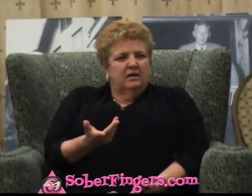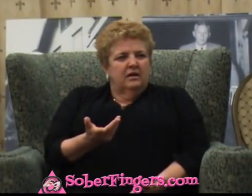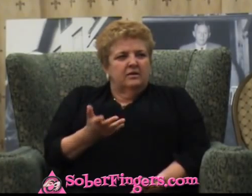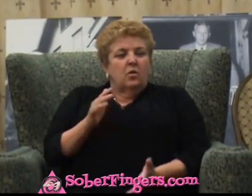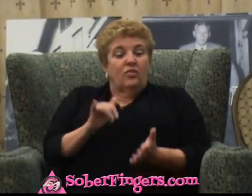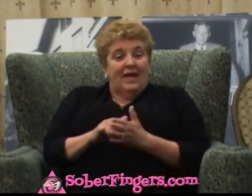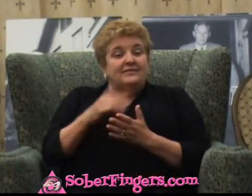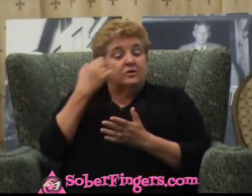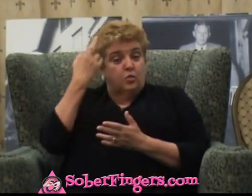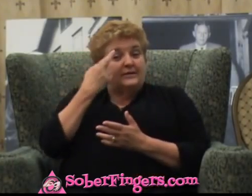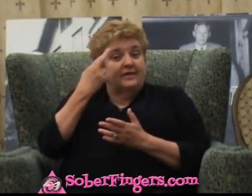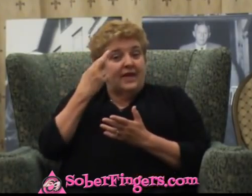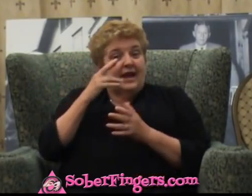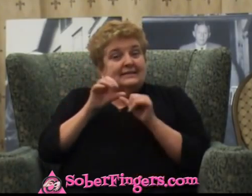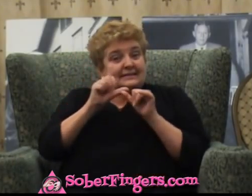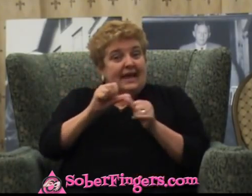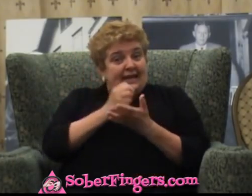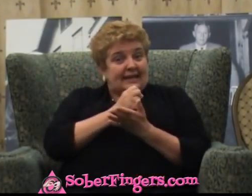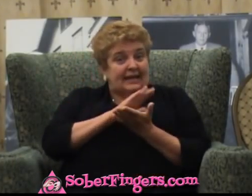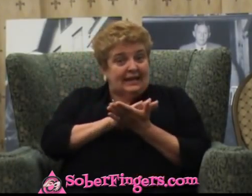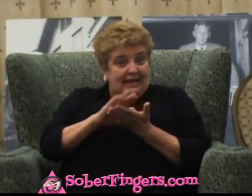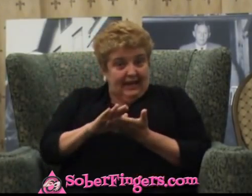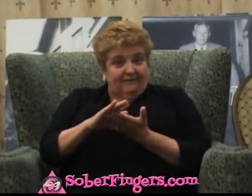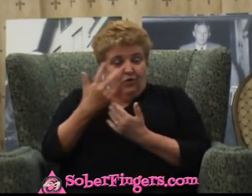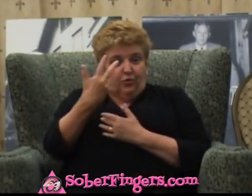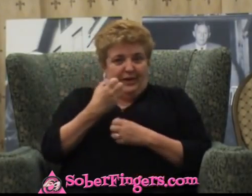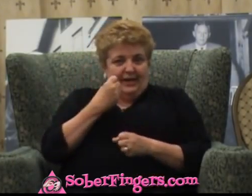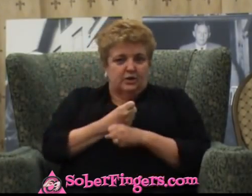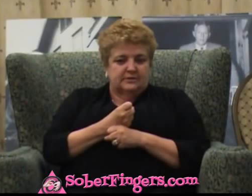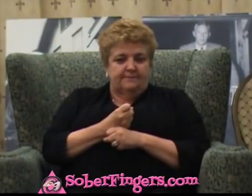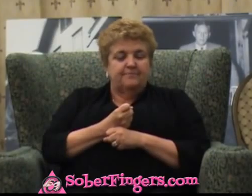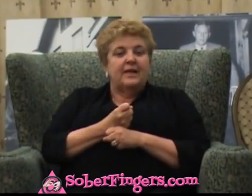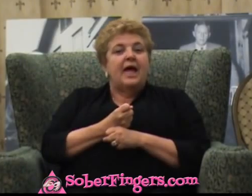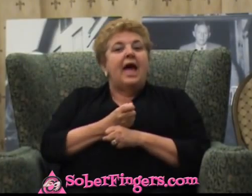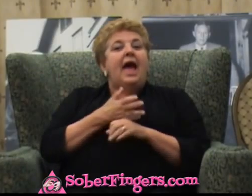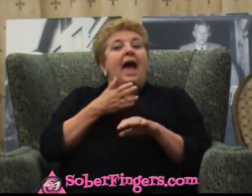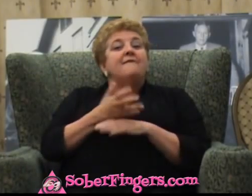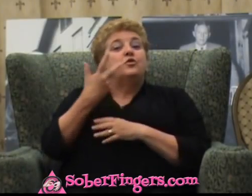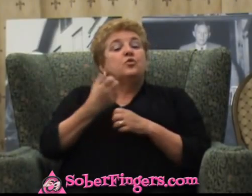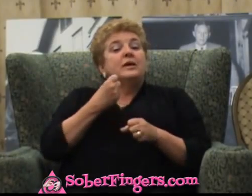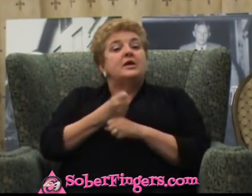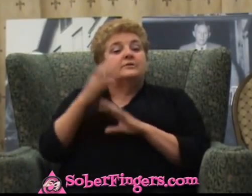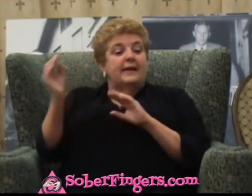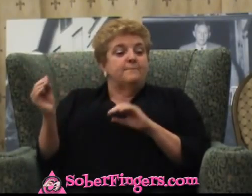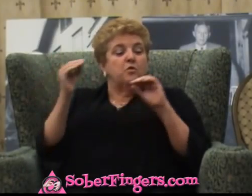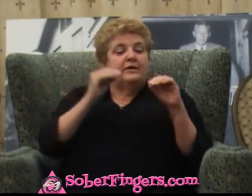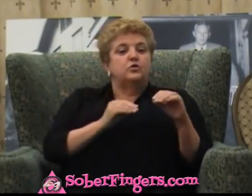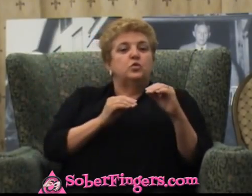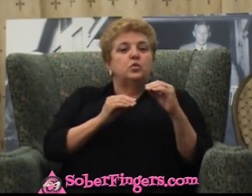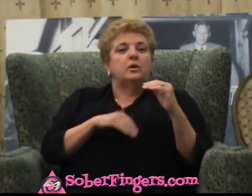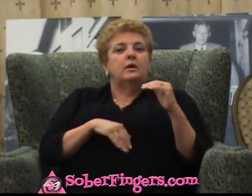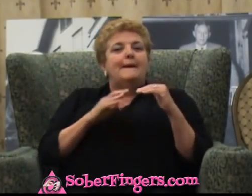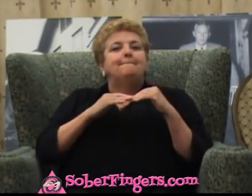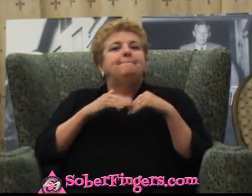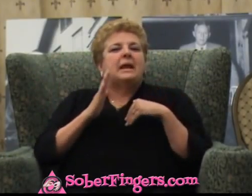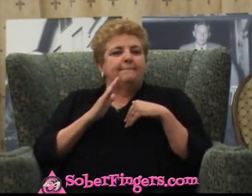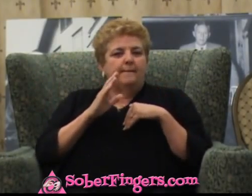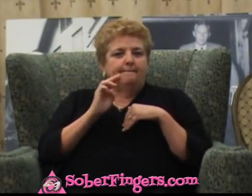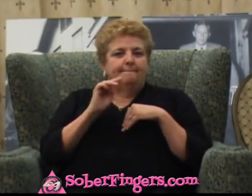years. After 3 years, I was classified to the minimum part of the prison, and I got involved in a program called